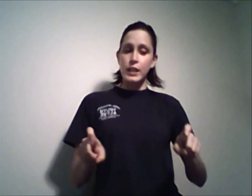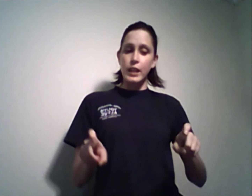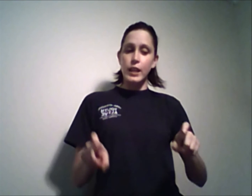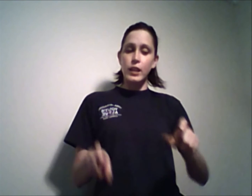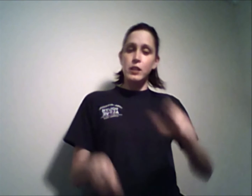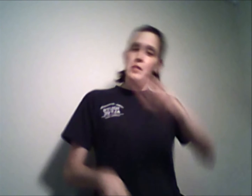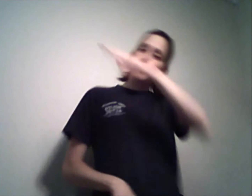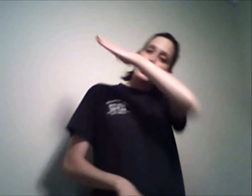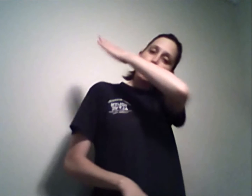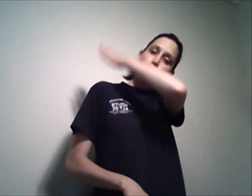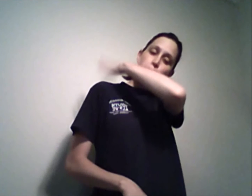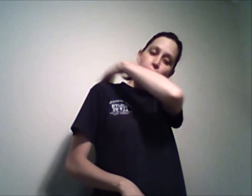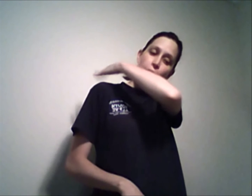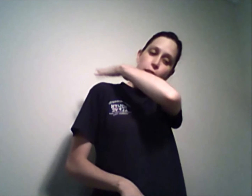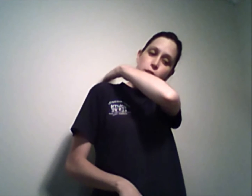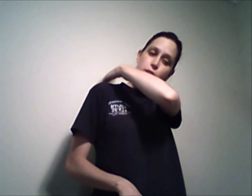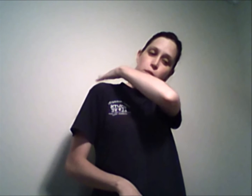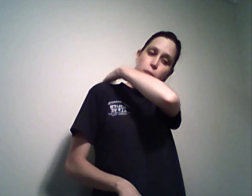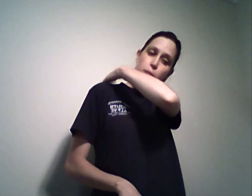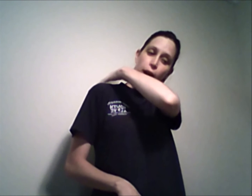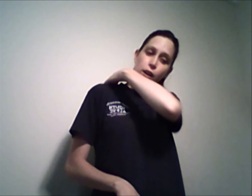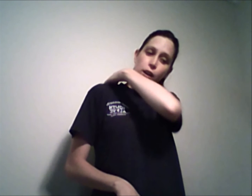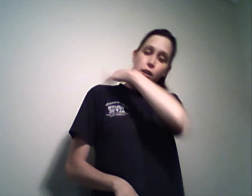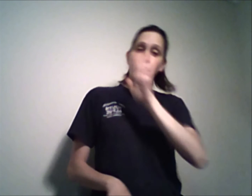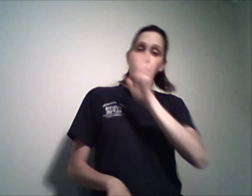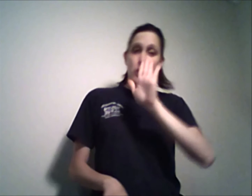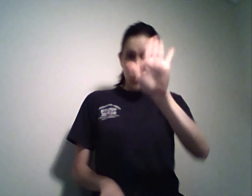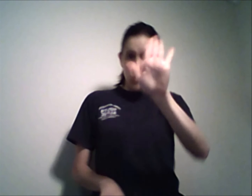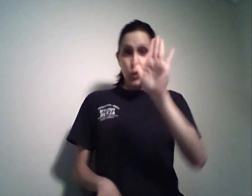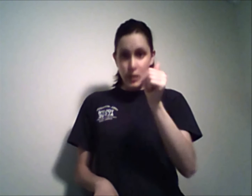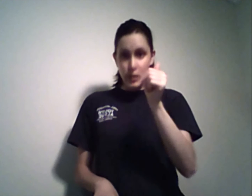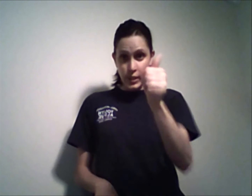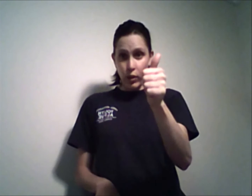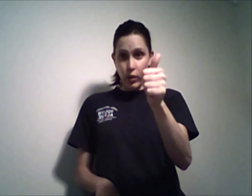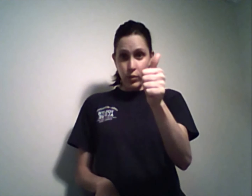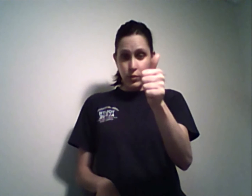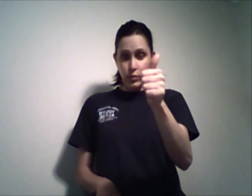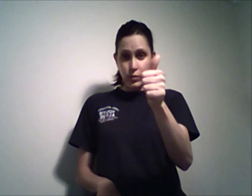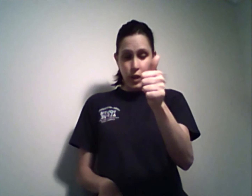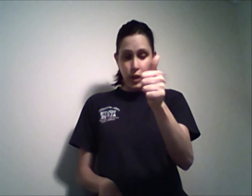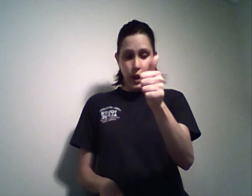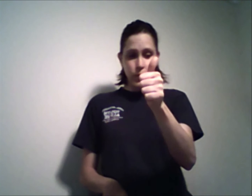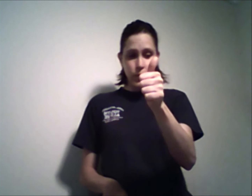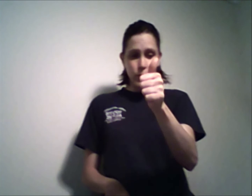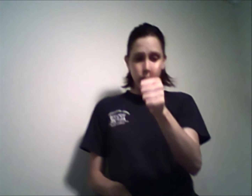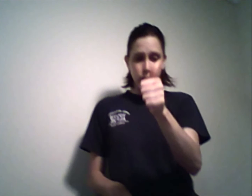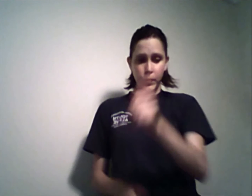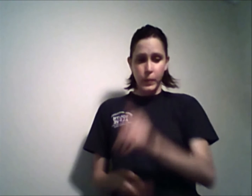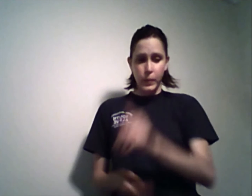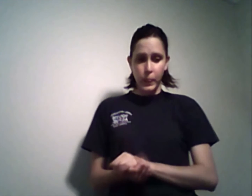need pat back yourself. Okay?